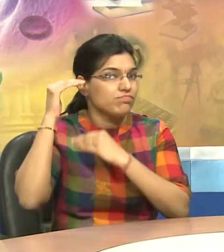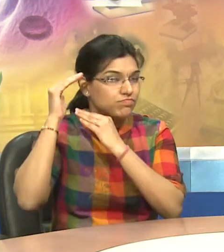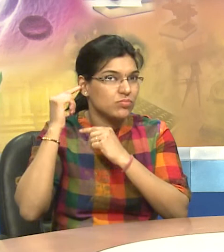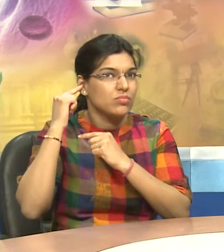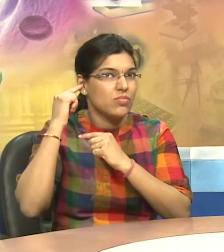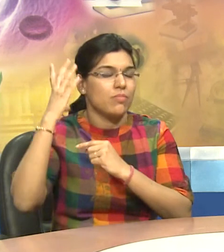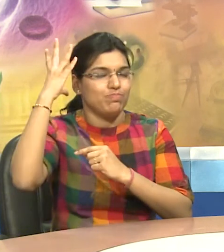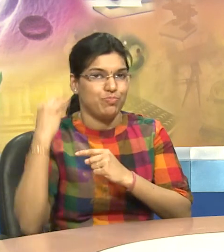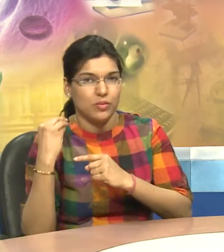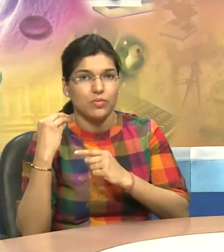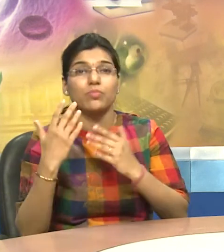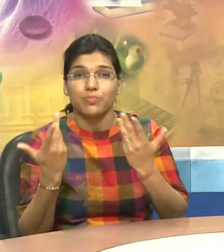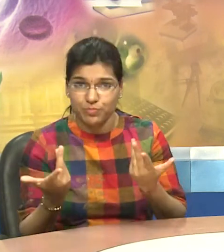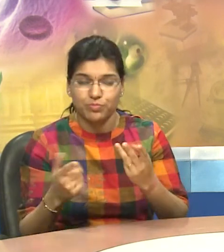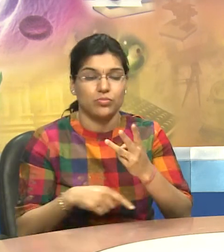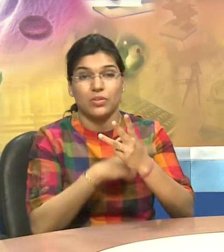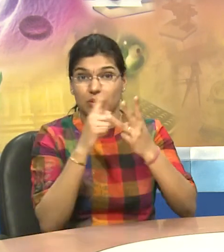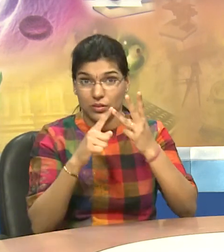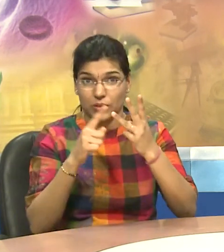Secondly, it will cause deafness.